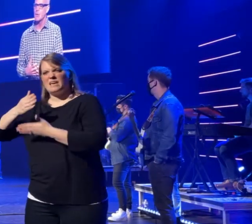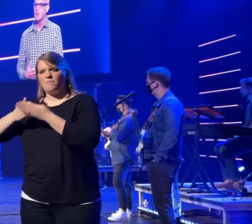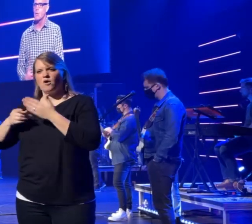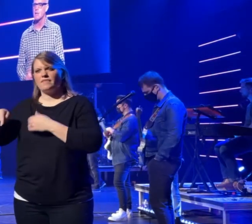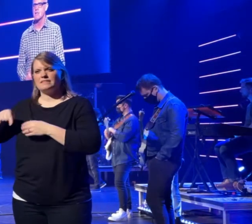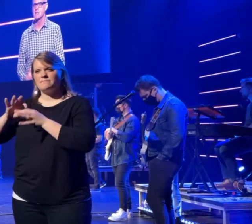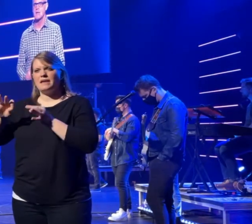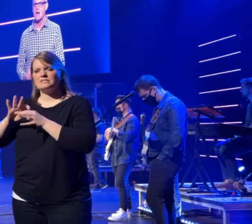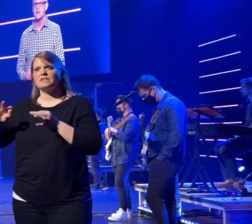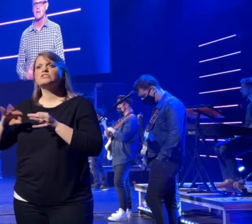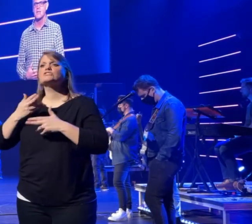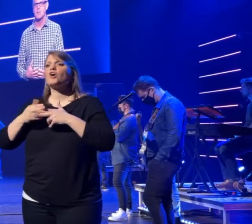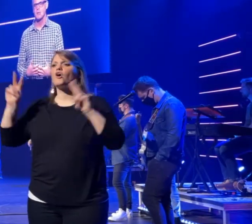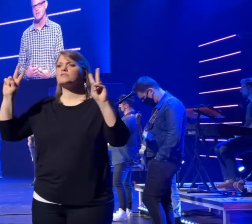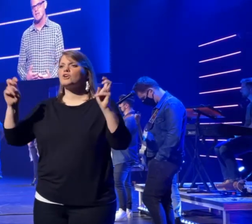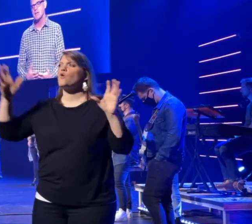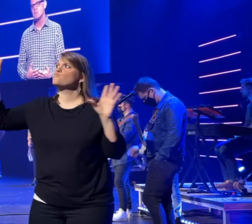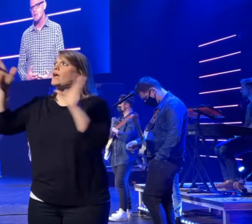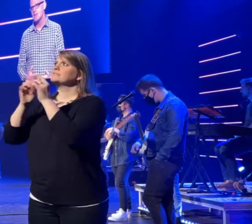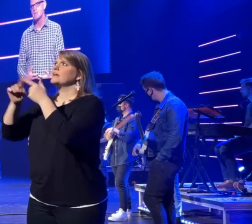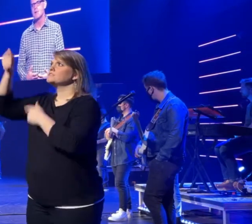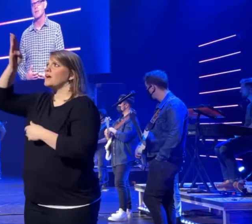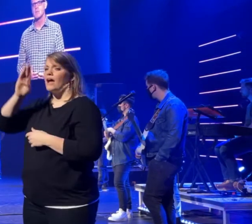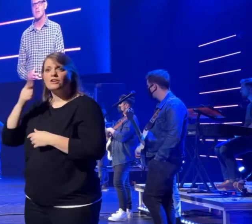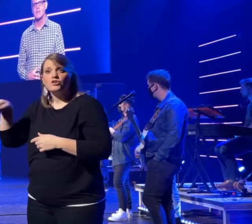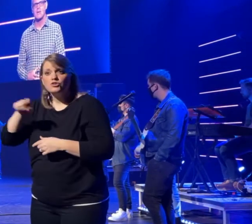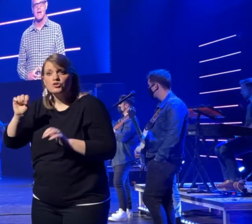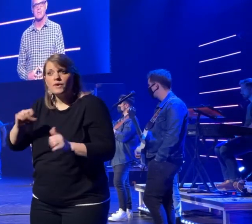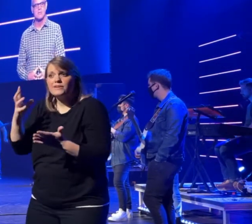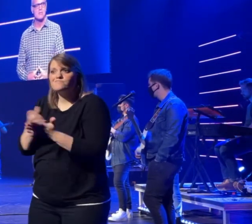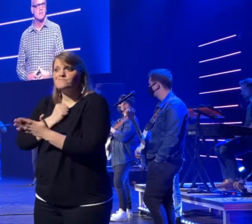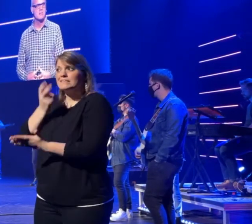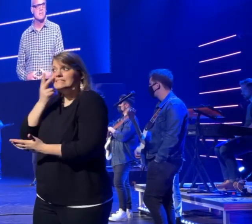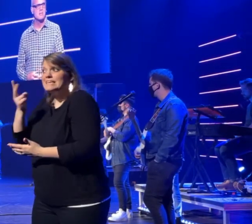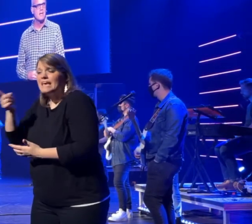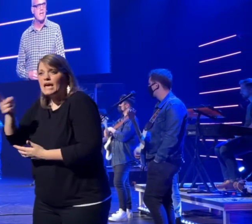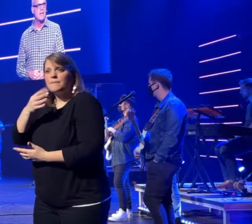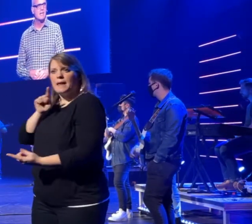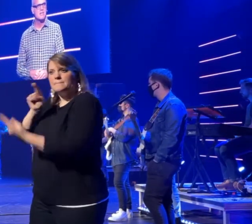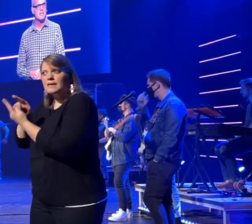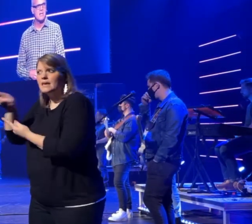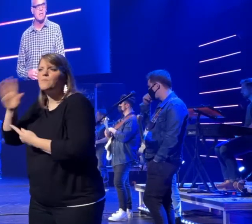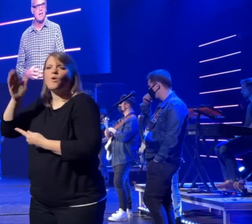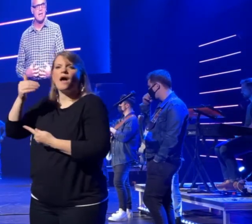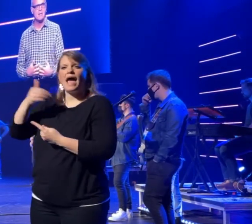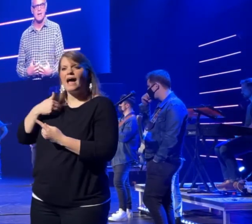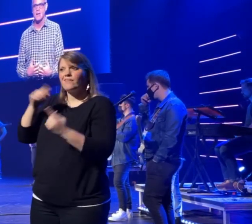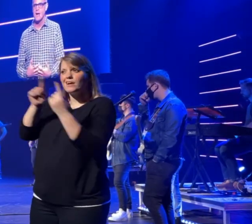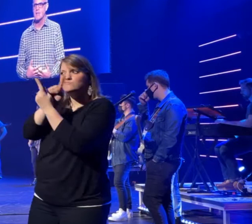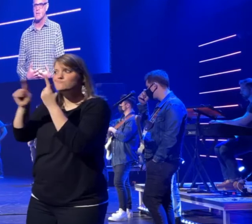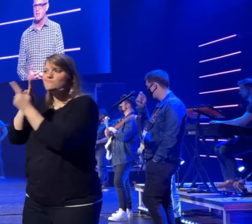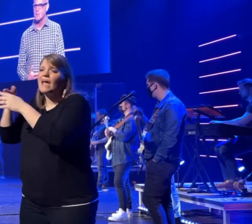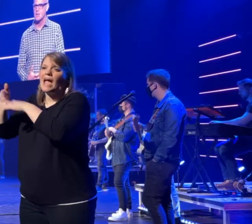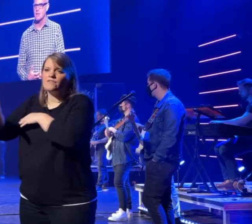titled, Reconciled to God. You'll be able to see him, meet him, little meet and greet after the services, and listen to him, and